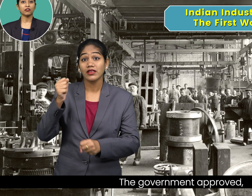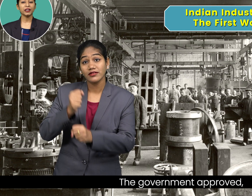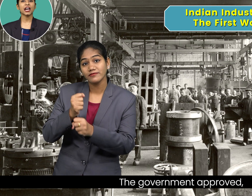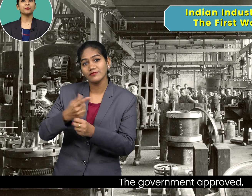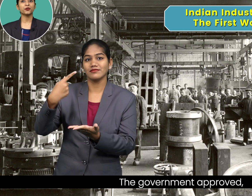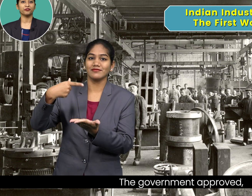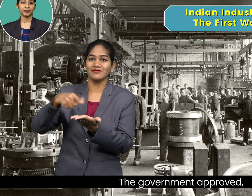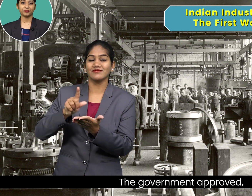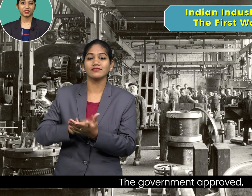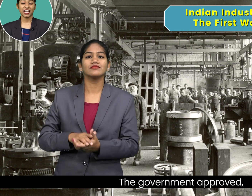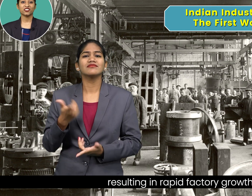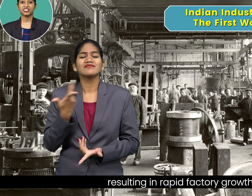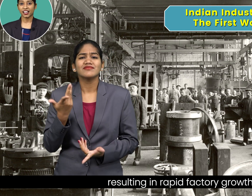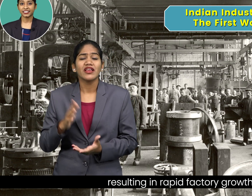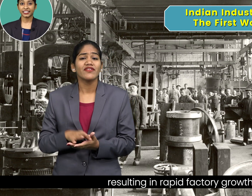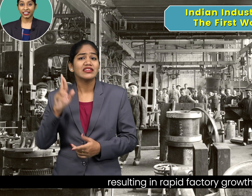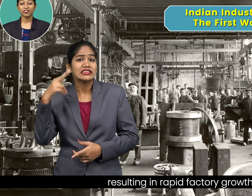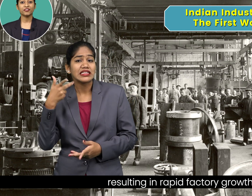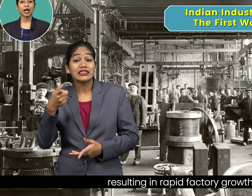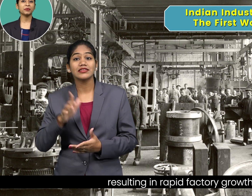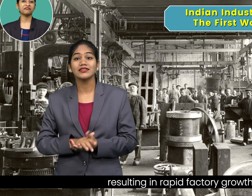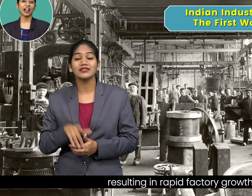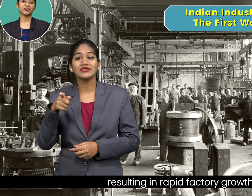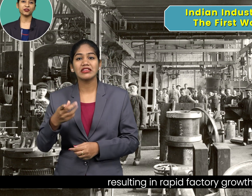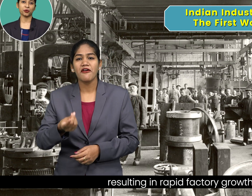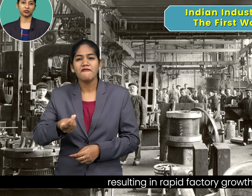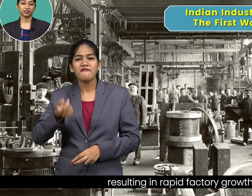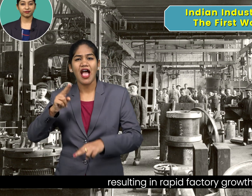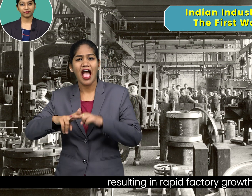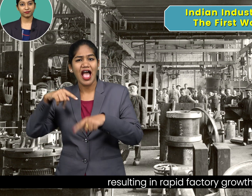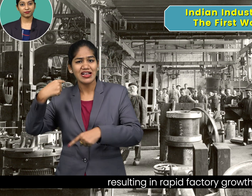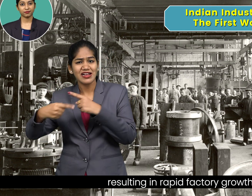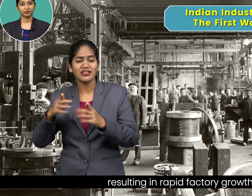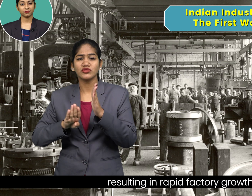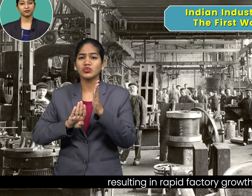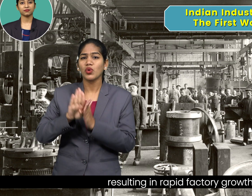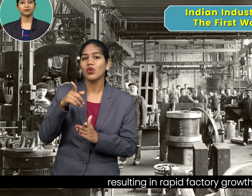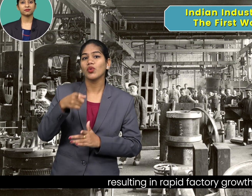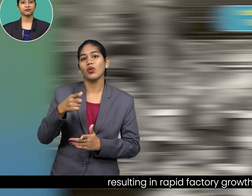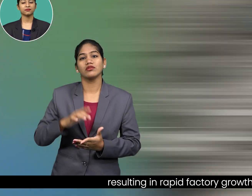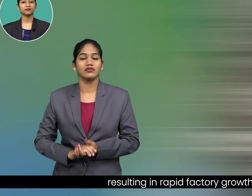The government approved, resulting in rapid factory growth.